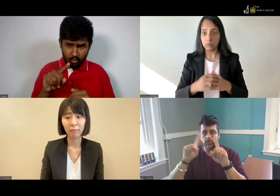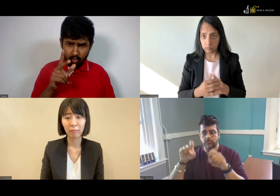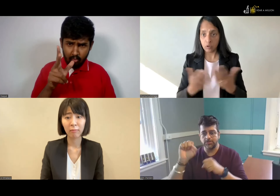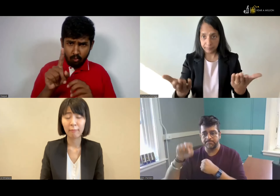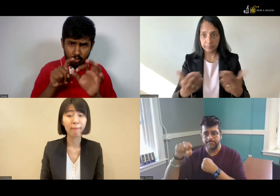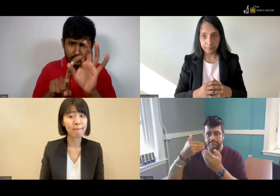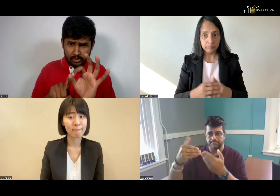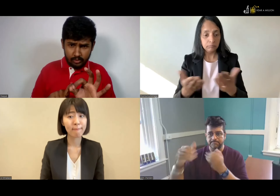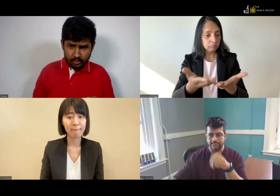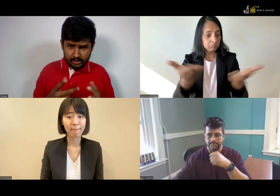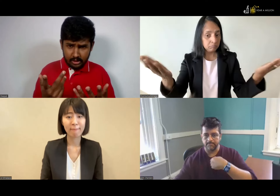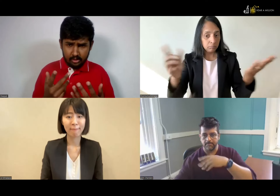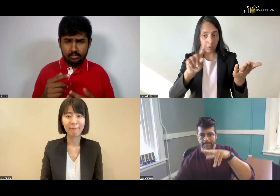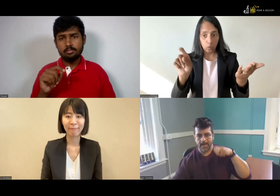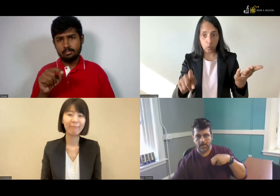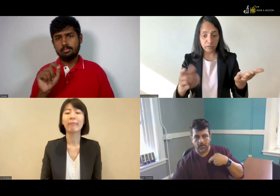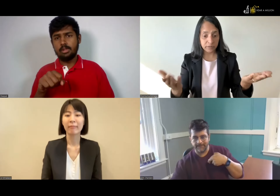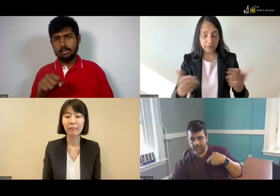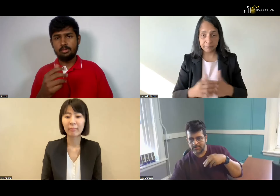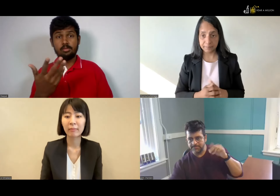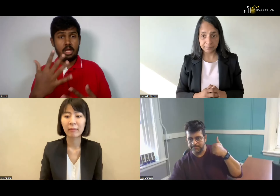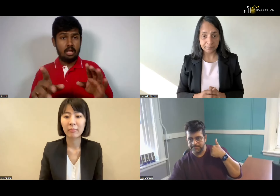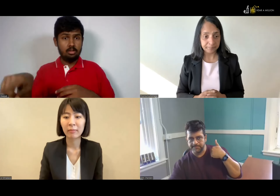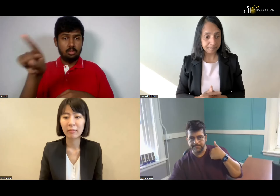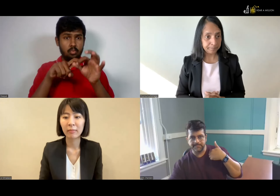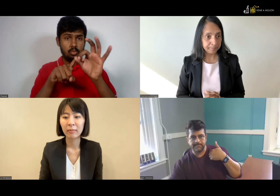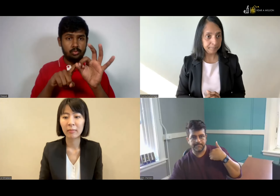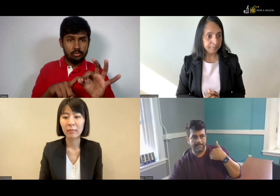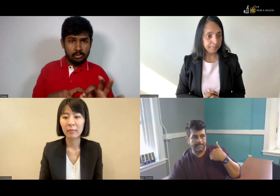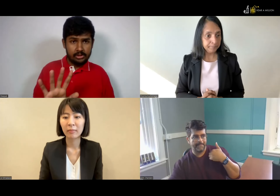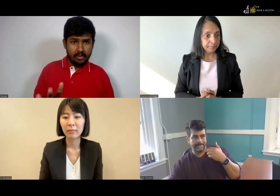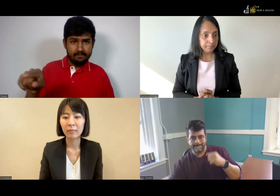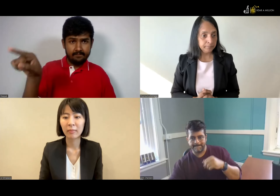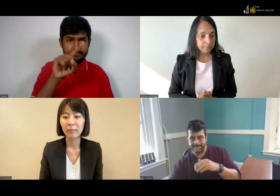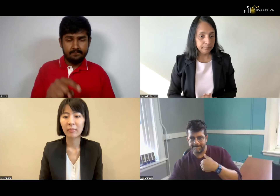Yeah, we do have some time. Please go ahead. Yeah. Any questions?